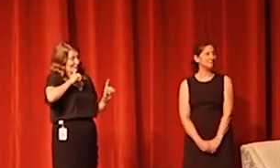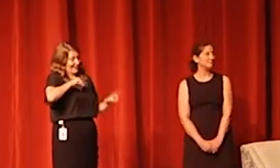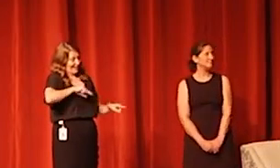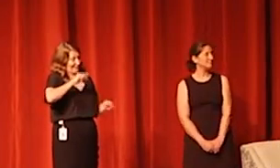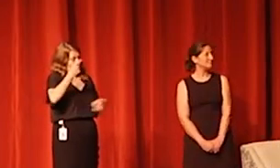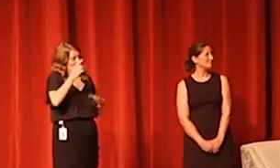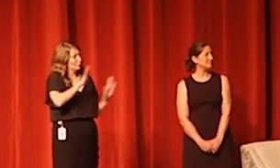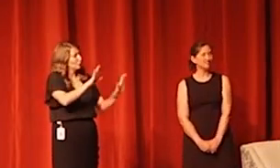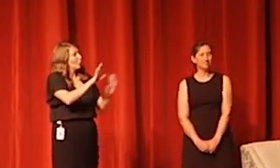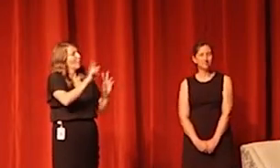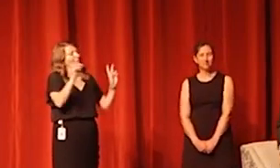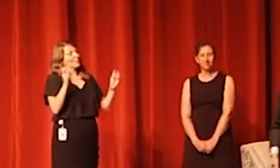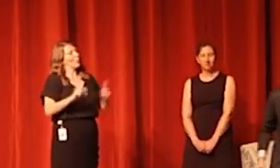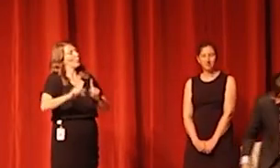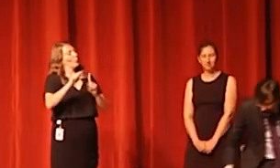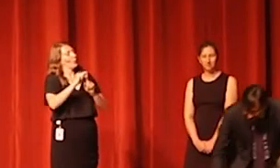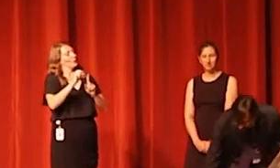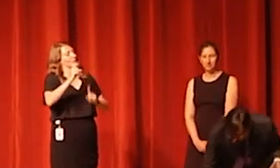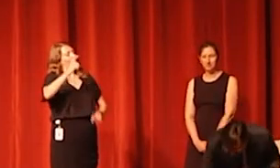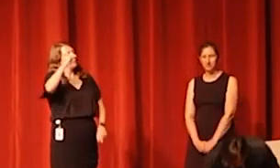your words of wisdom?